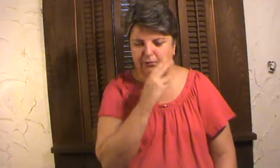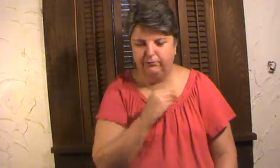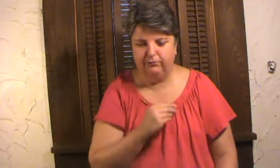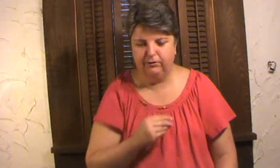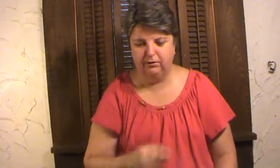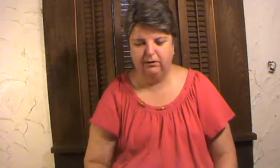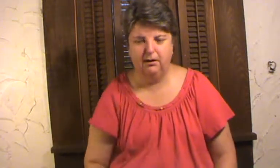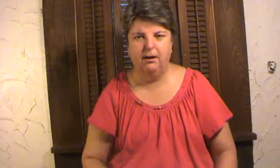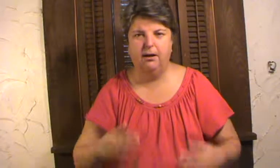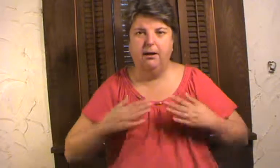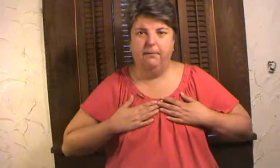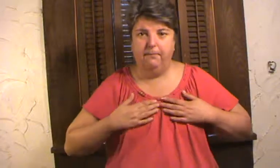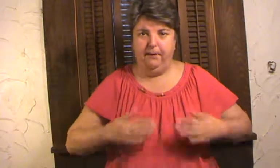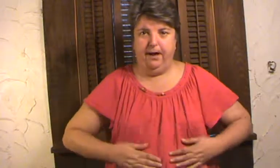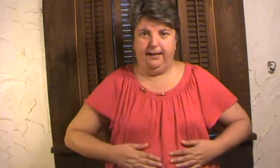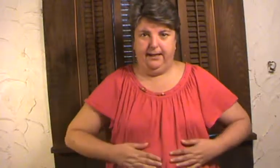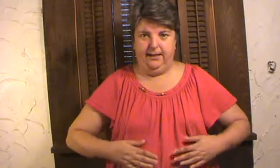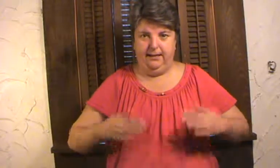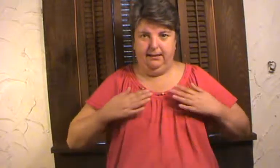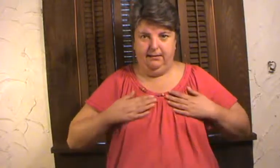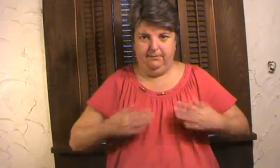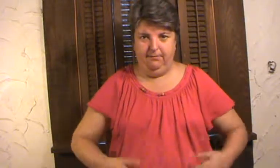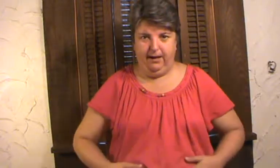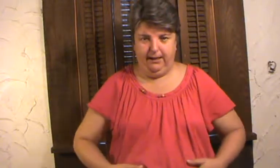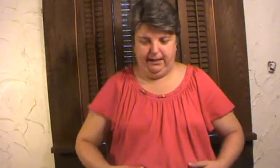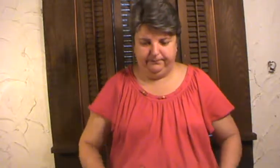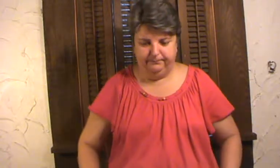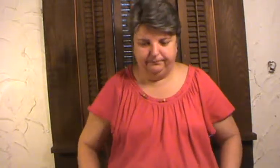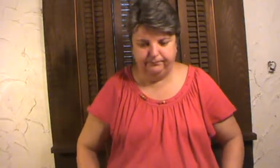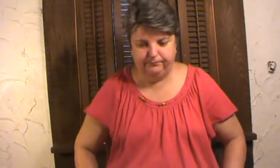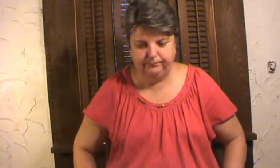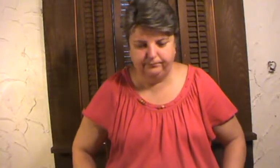Beautiful. Body, body.